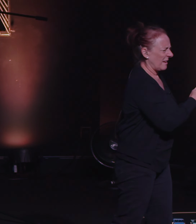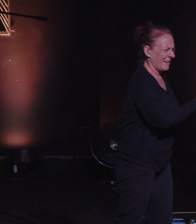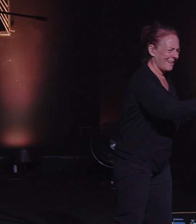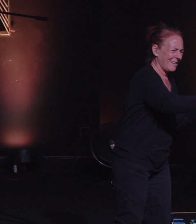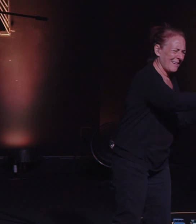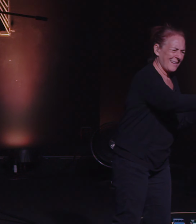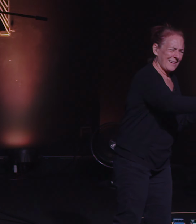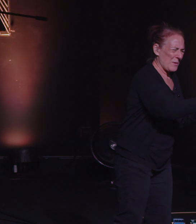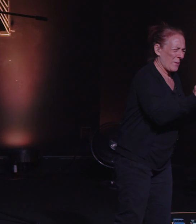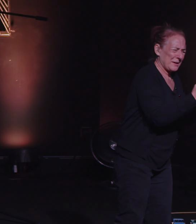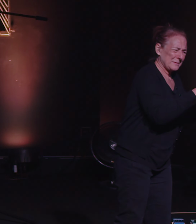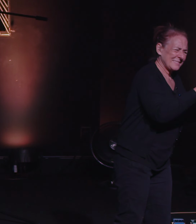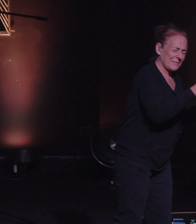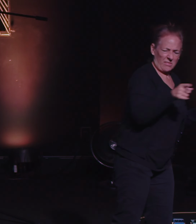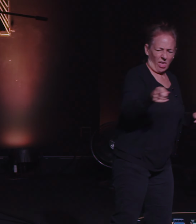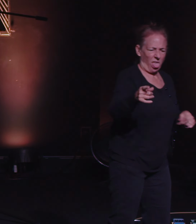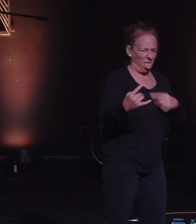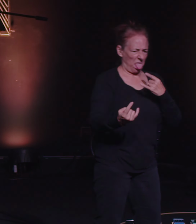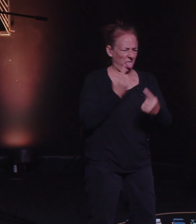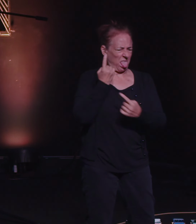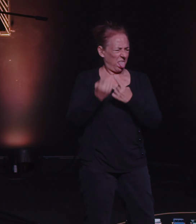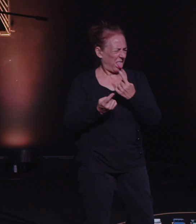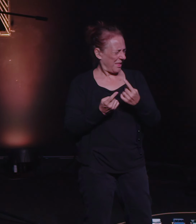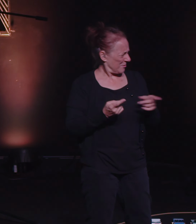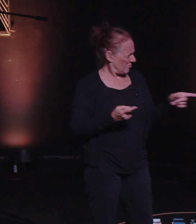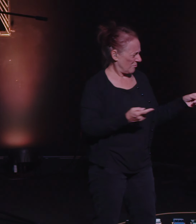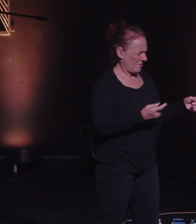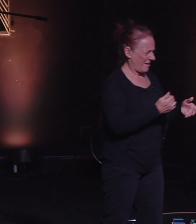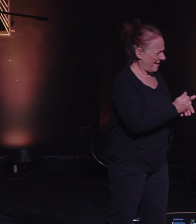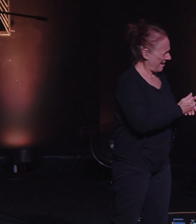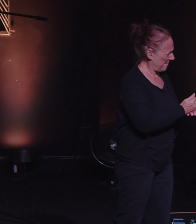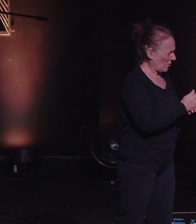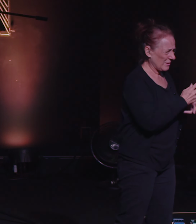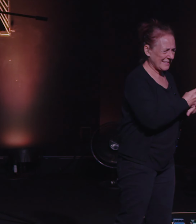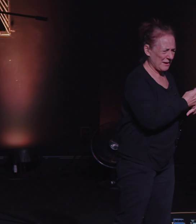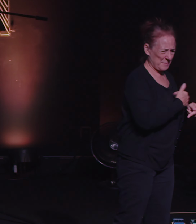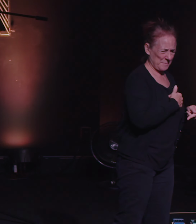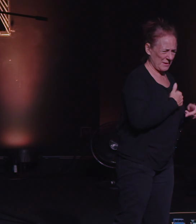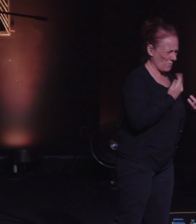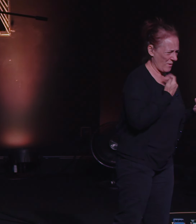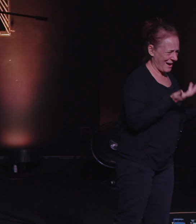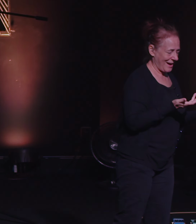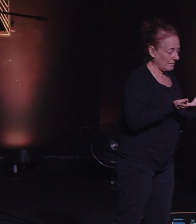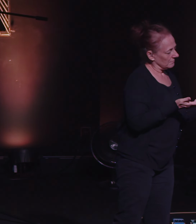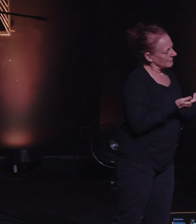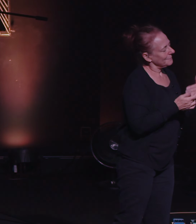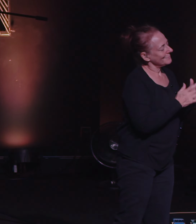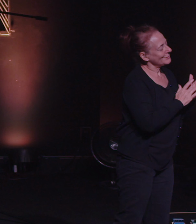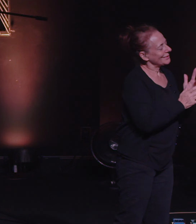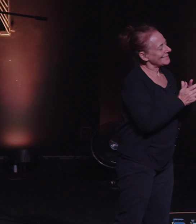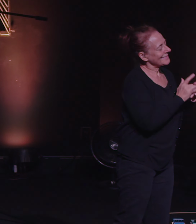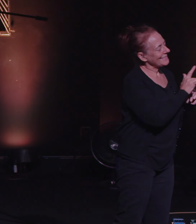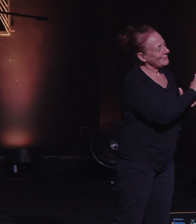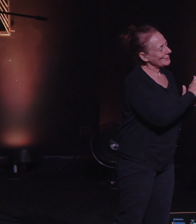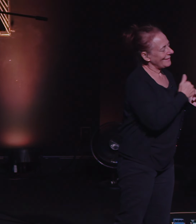say. Just be there for them. Just care about them. And then as God opens up those opportunities, share